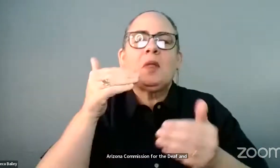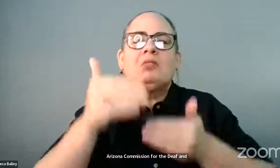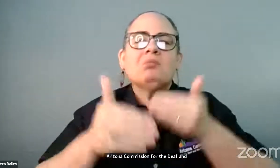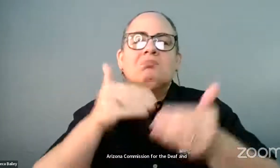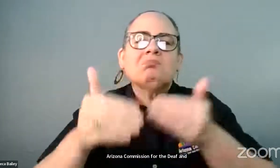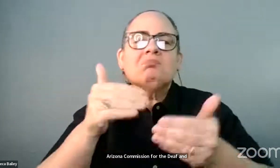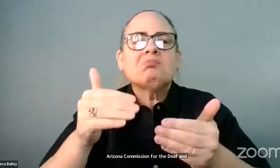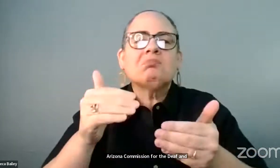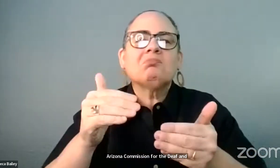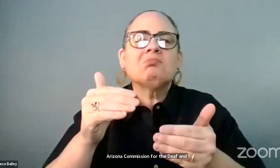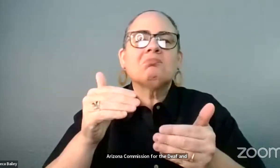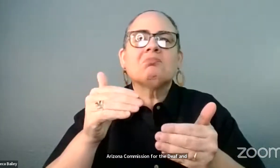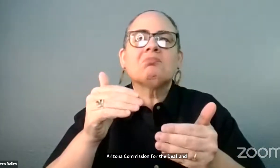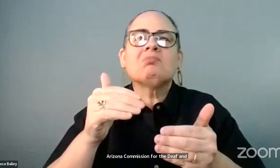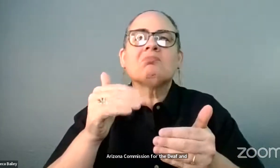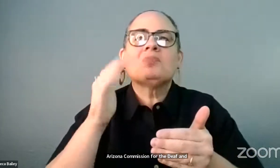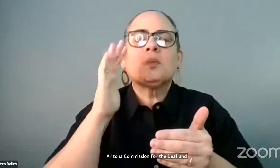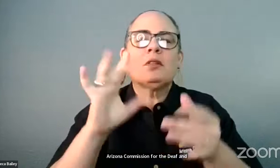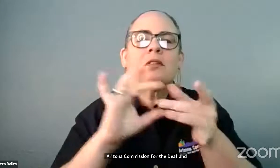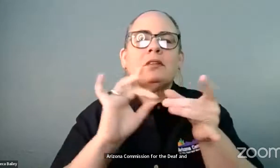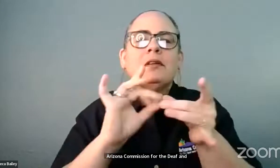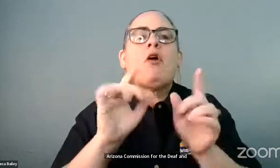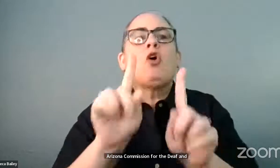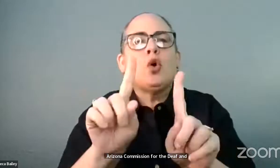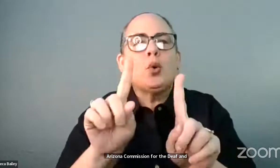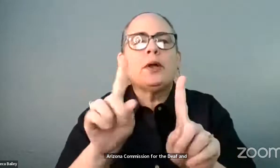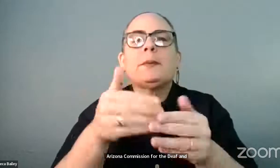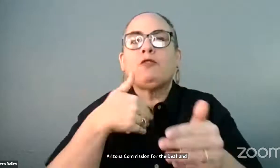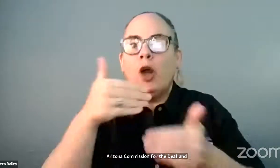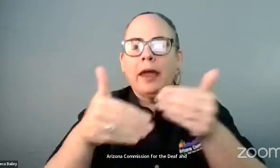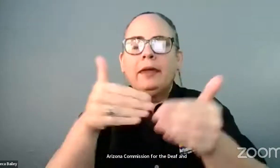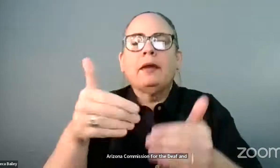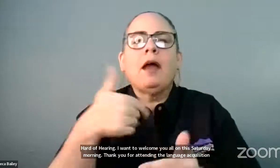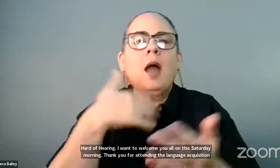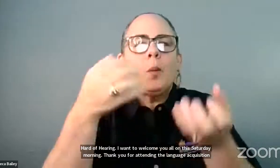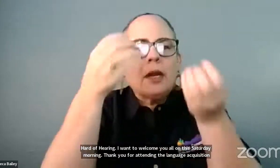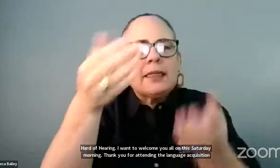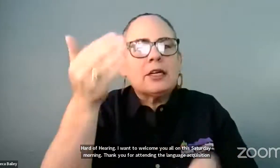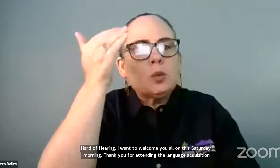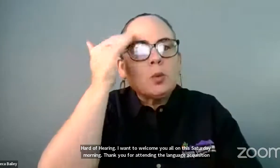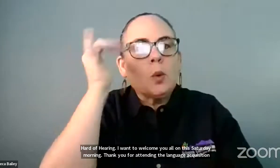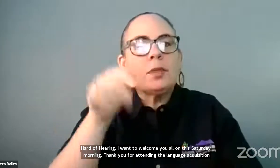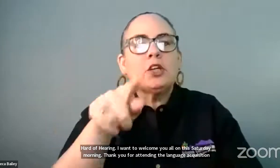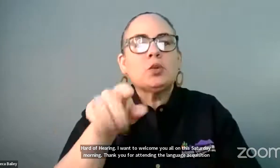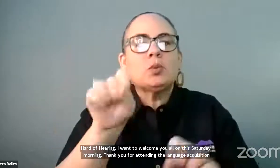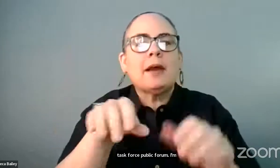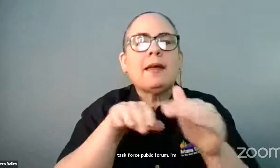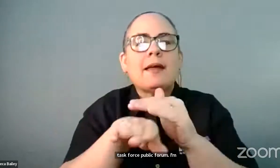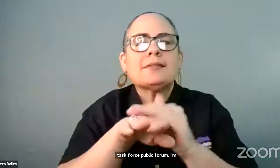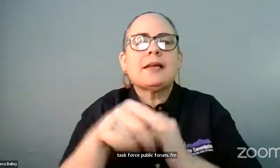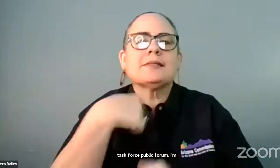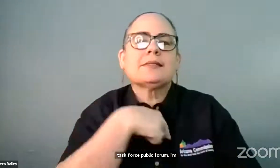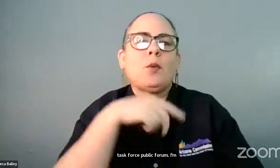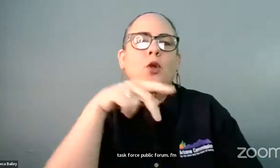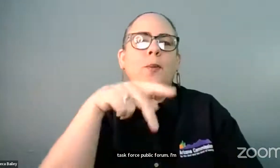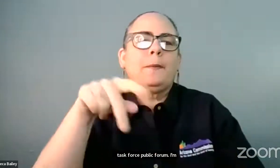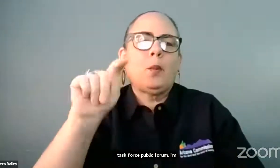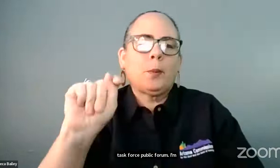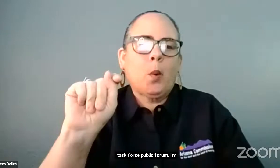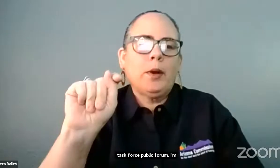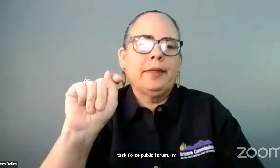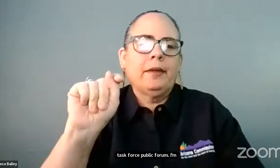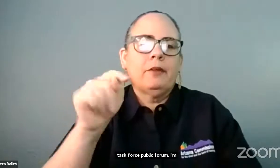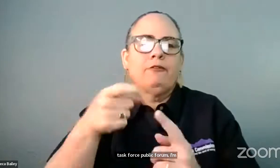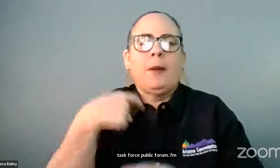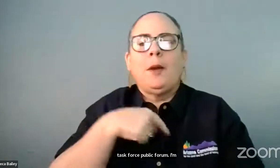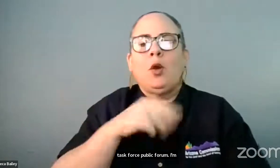Public Forum. I'm going to quickly go through, well, actually, before I start, I wanted